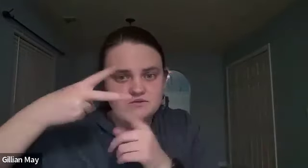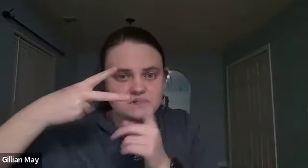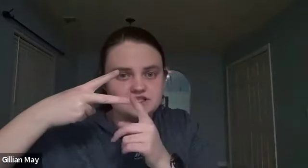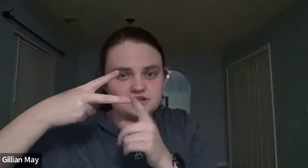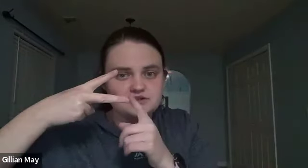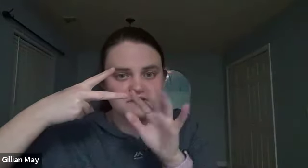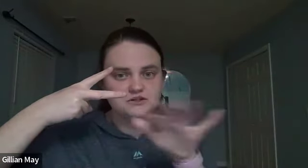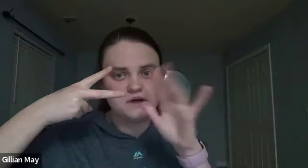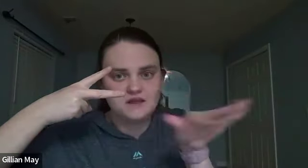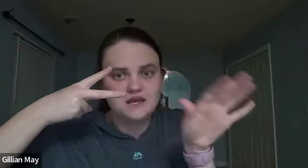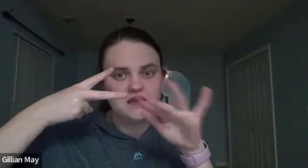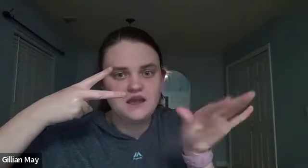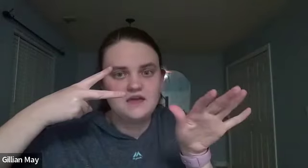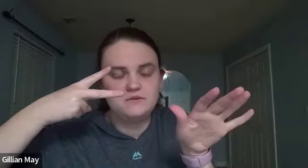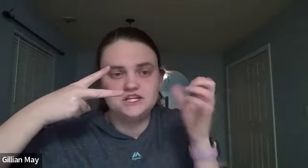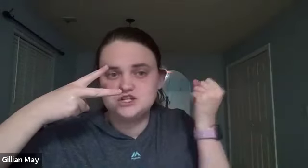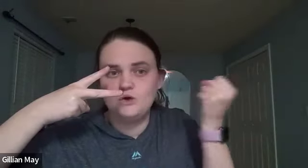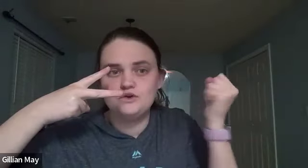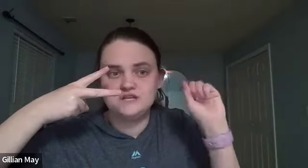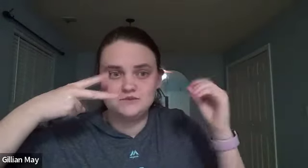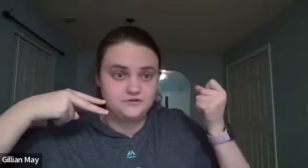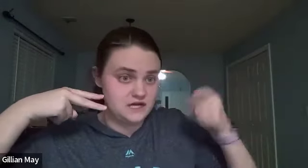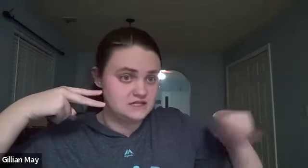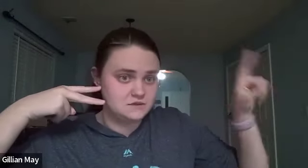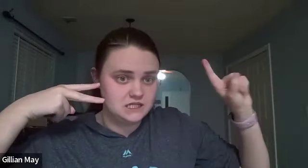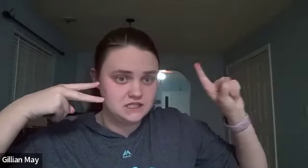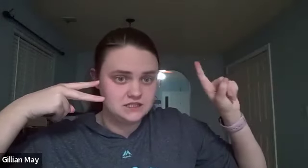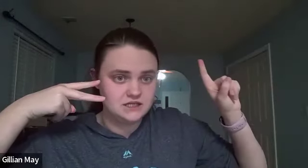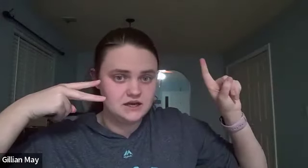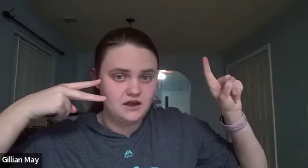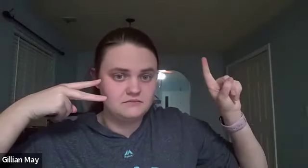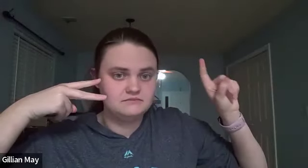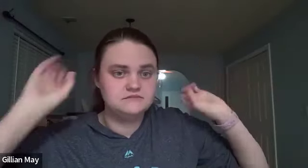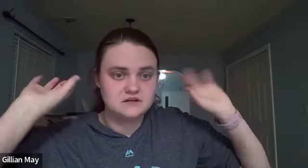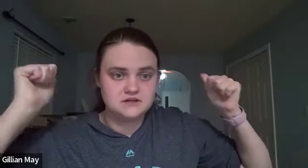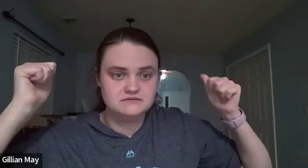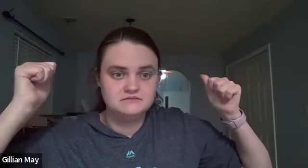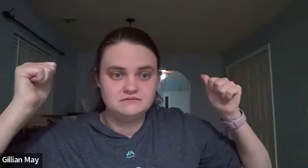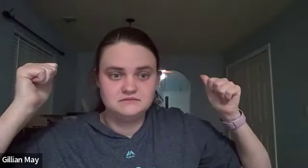want to do finger spelling, and then we can just hold those numbers for next week. Sound good?